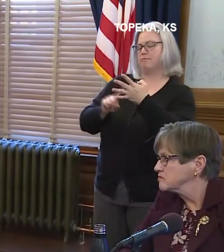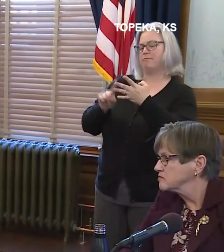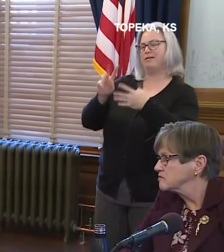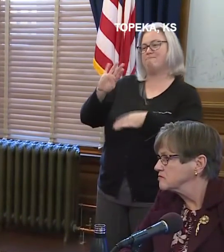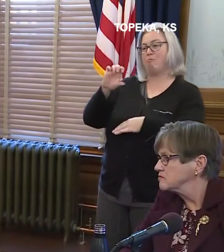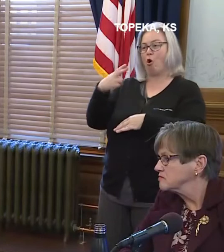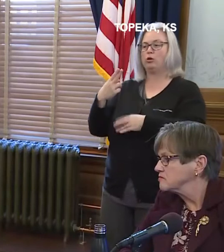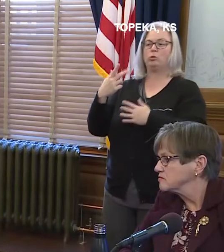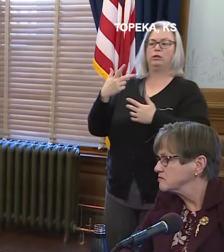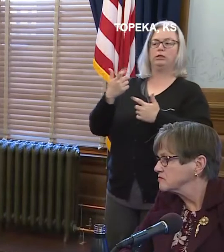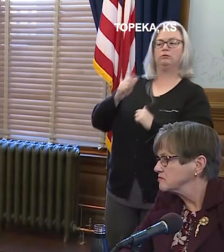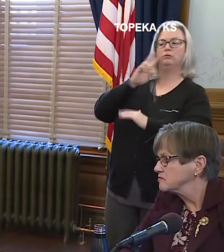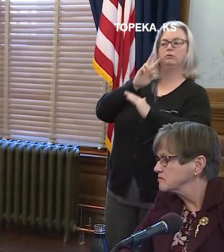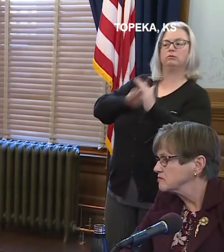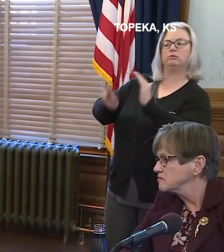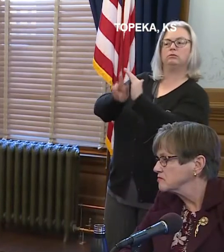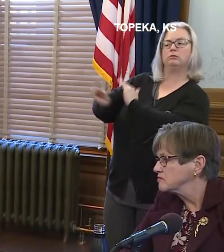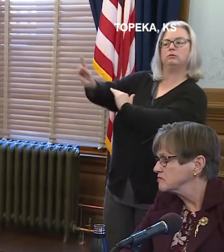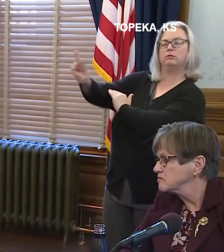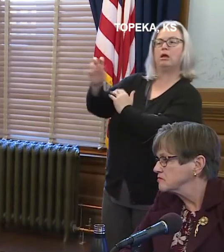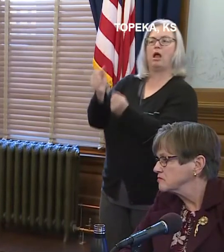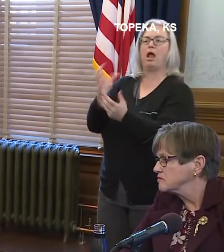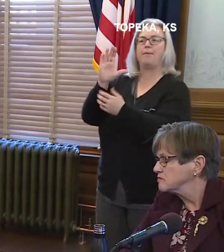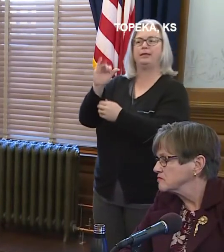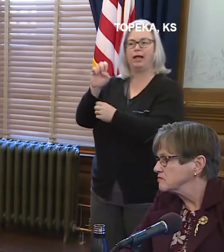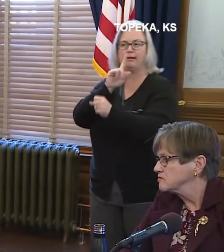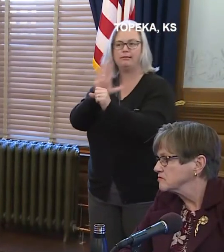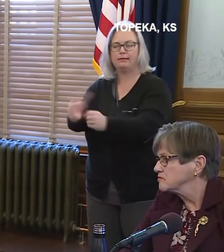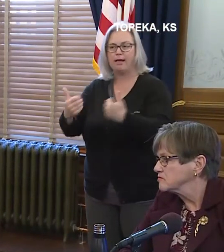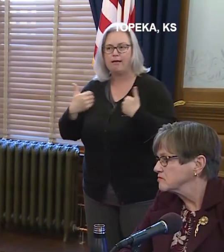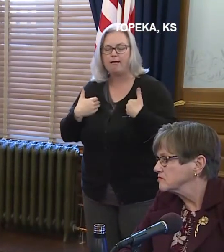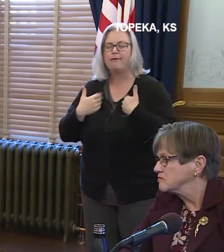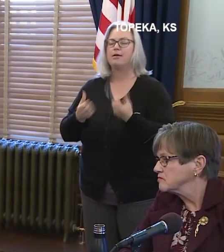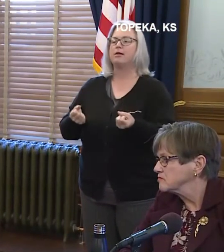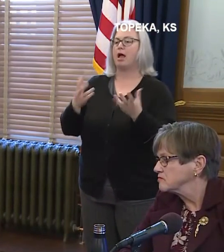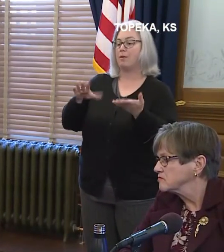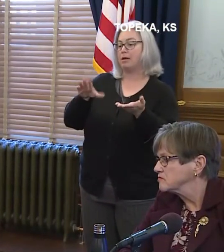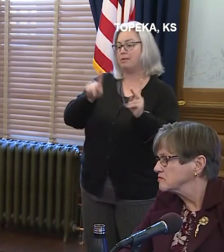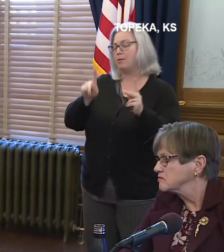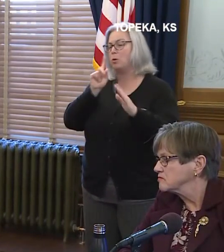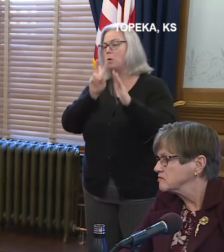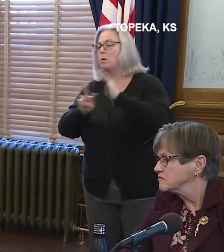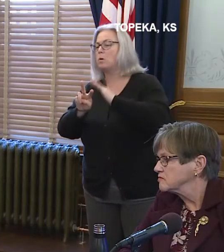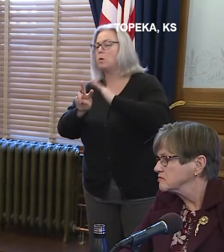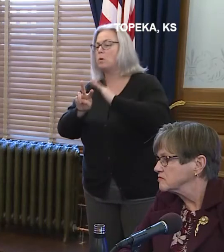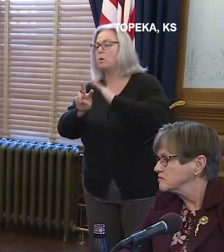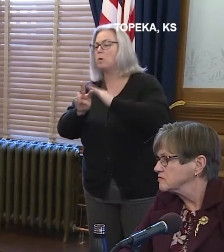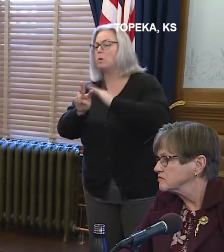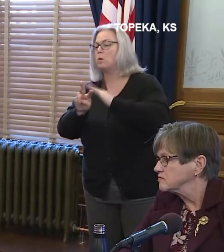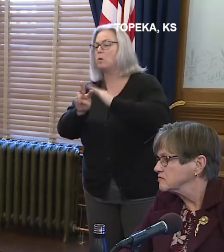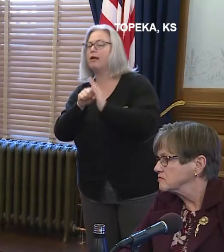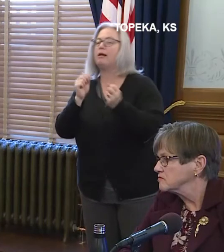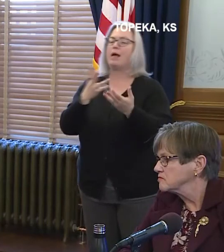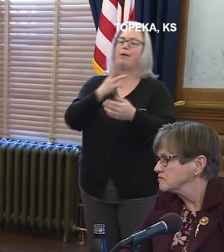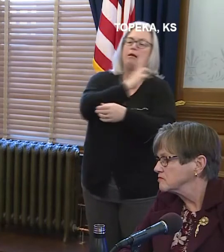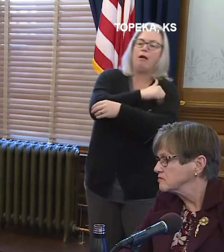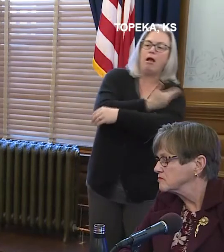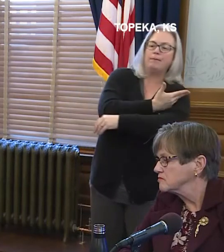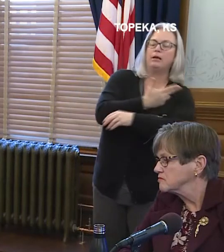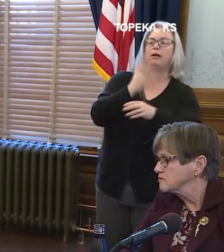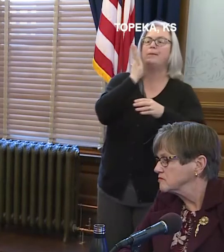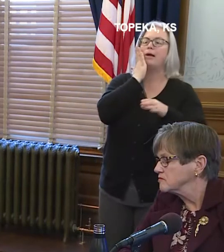some forecasting about how many cases we were going to have, how many deaths there would be in the state of Kansas, hospital beds, ICU